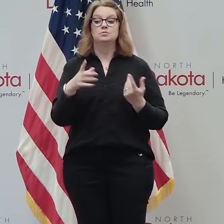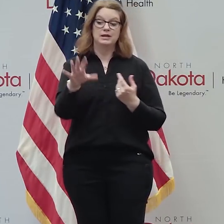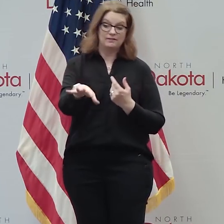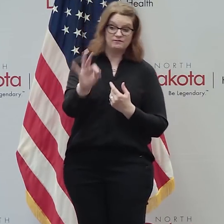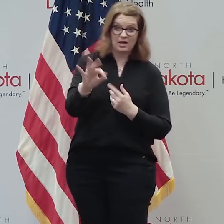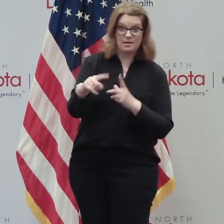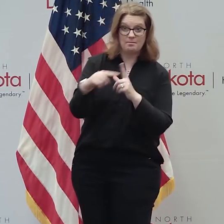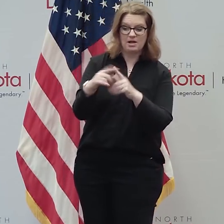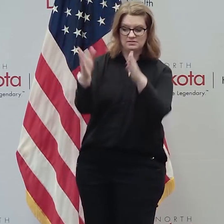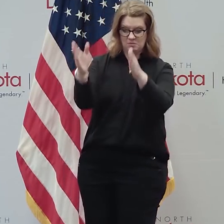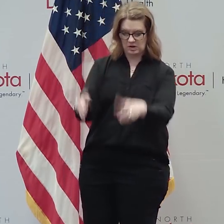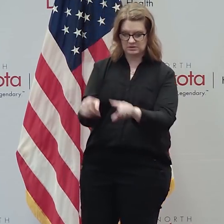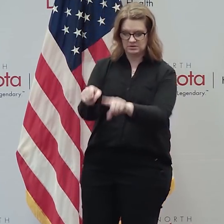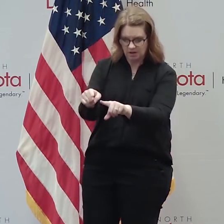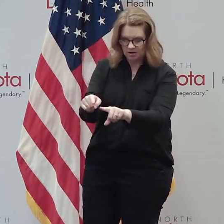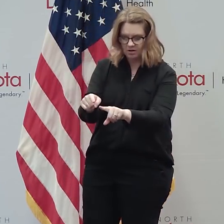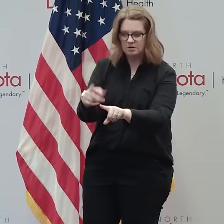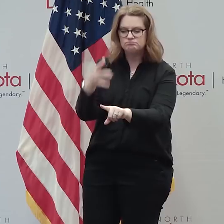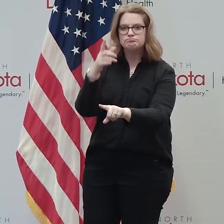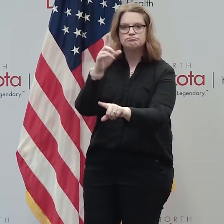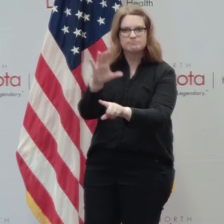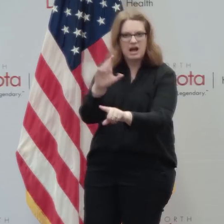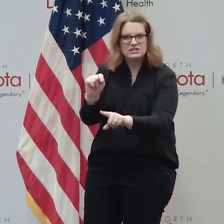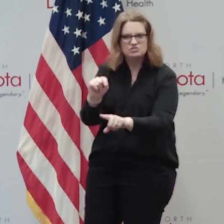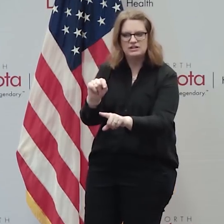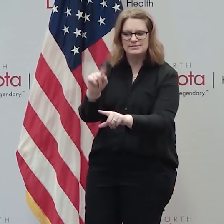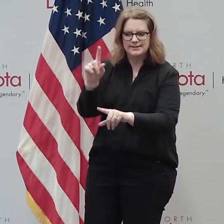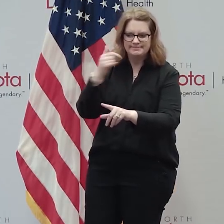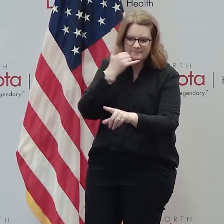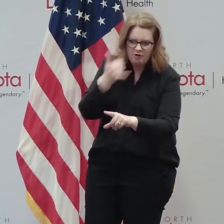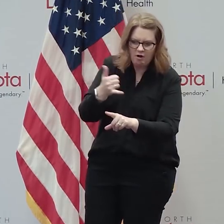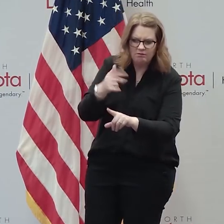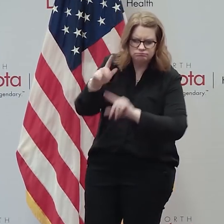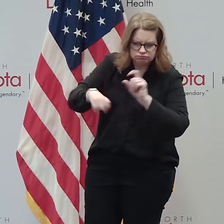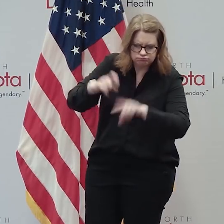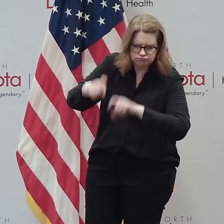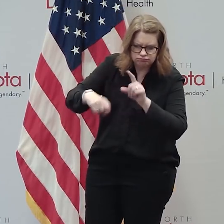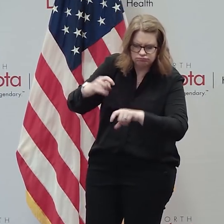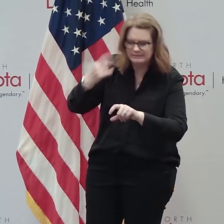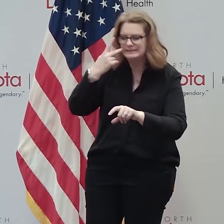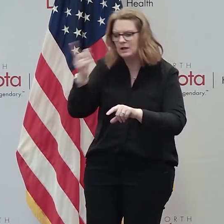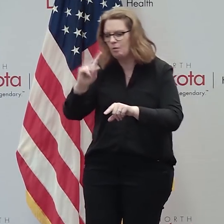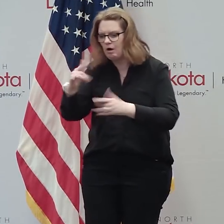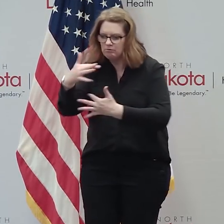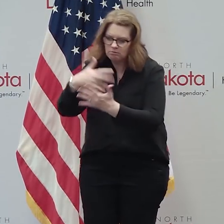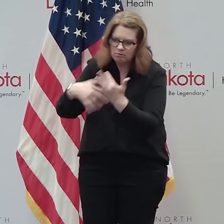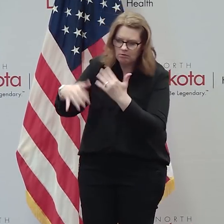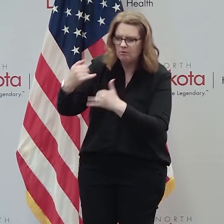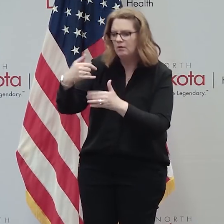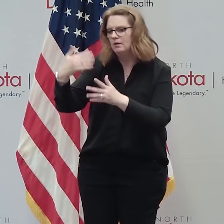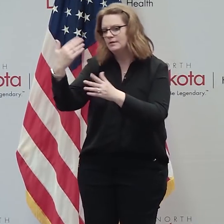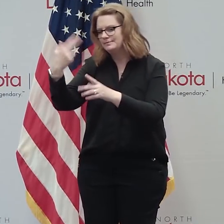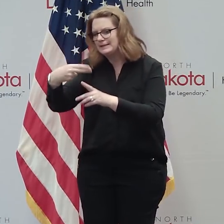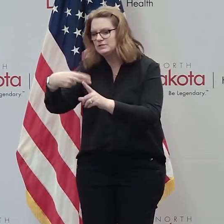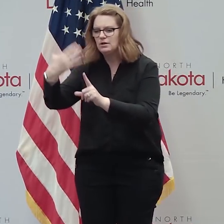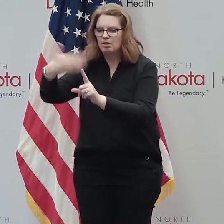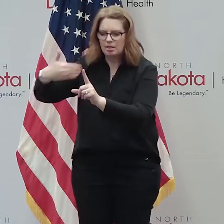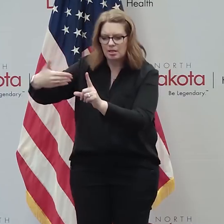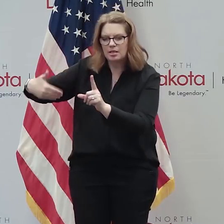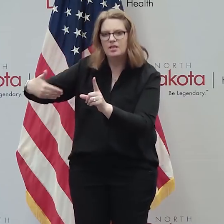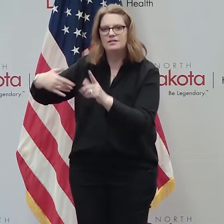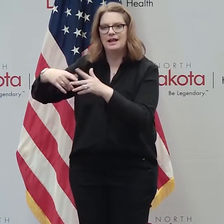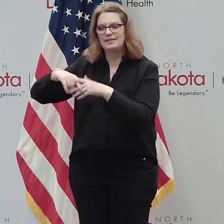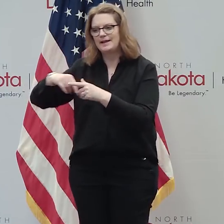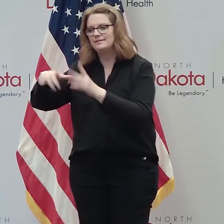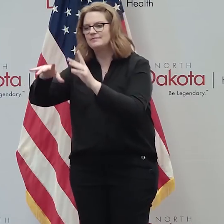the contact tracing, identify people who've been exposed to them, make sure that those individuals get tested, and then when we come up